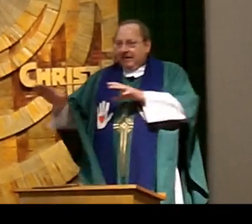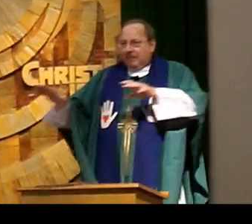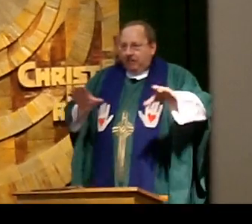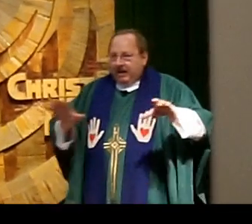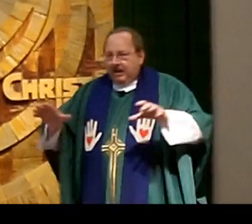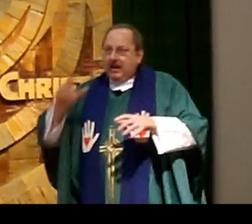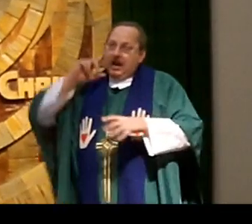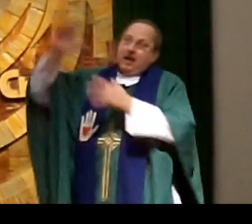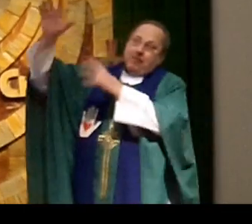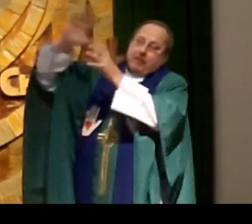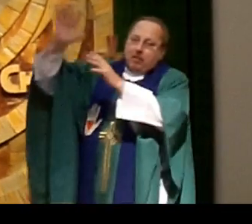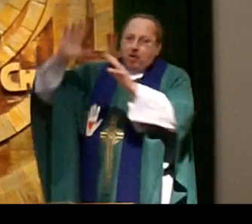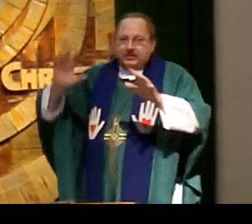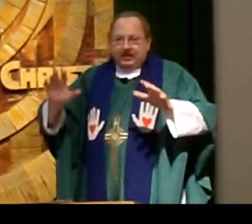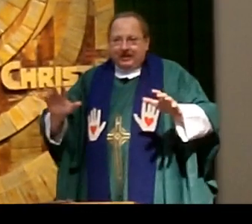Stop. Wait,